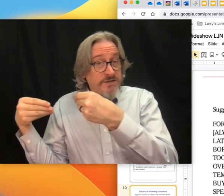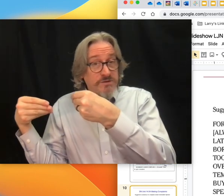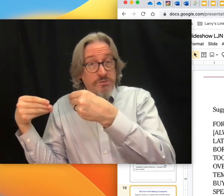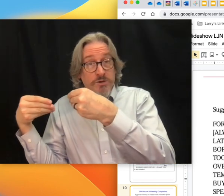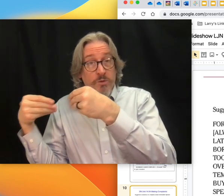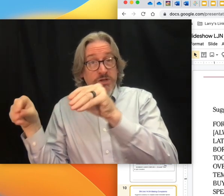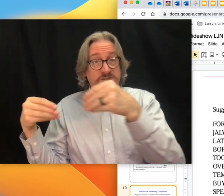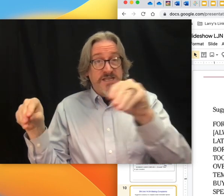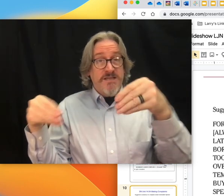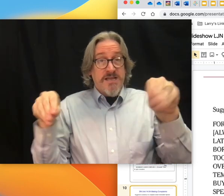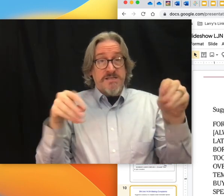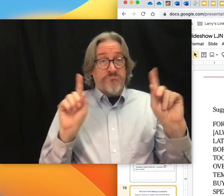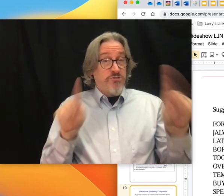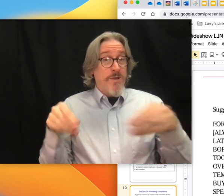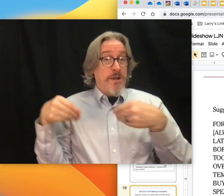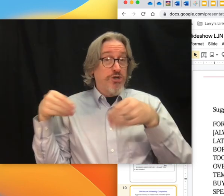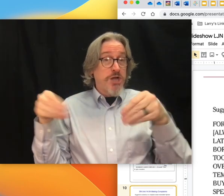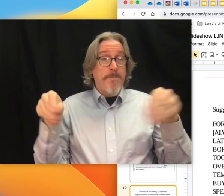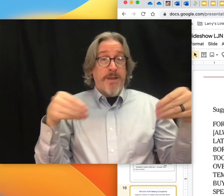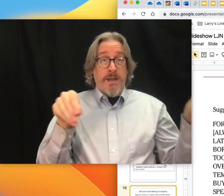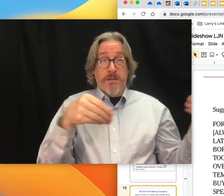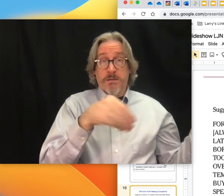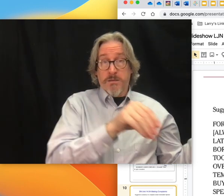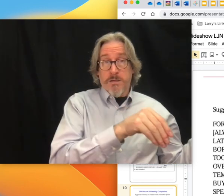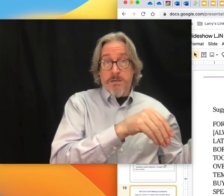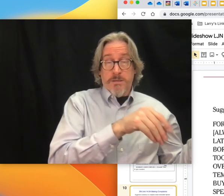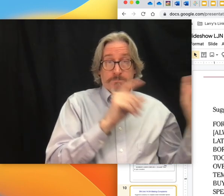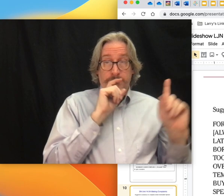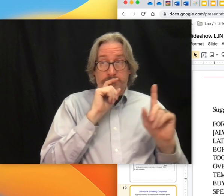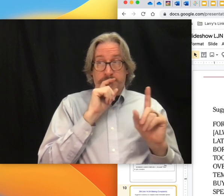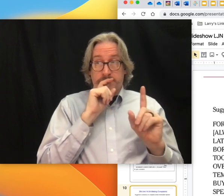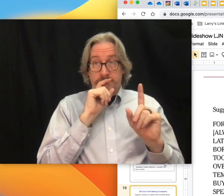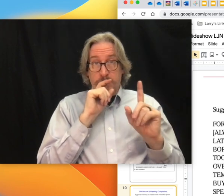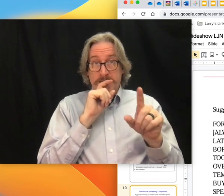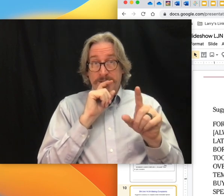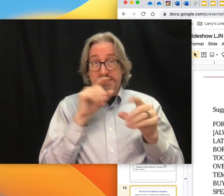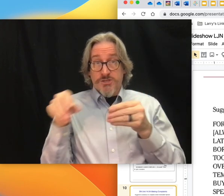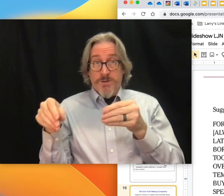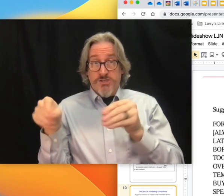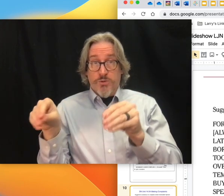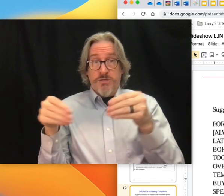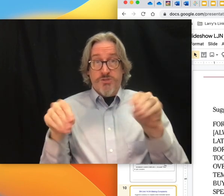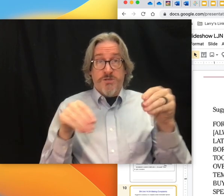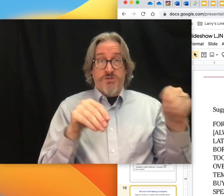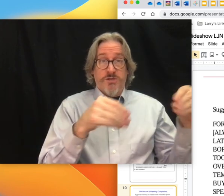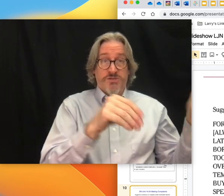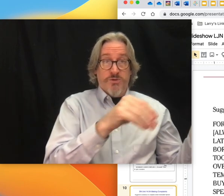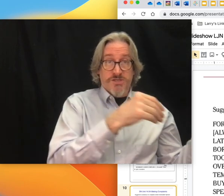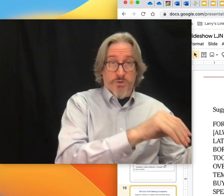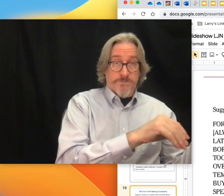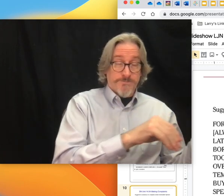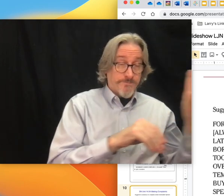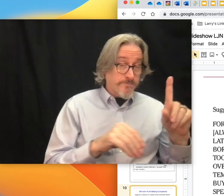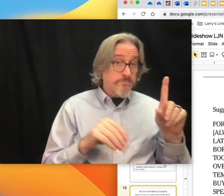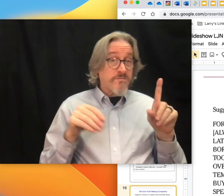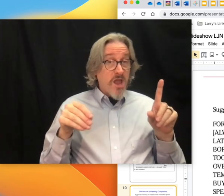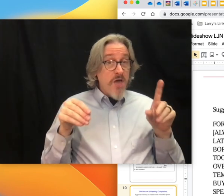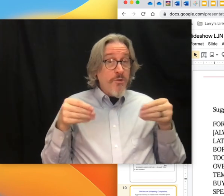And there's a difference where when you've seen this, going out shopping, what it means is they're going store to store to store to store to